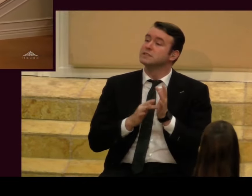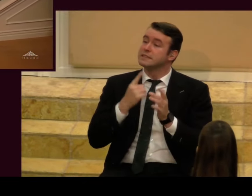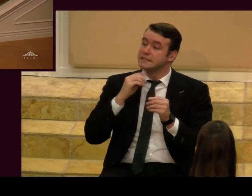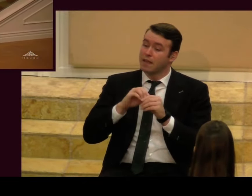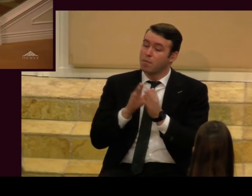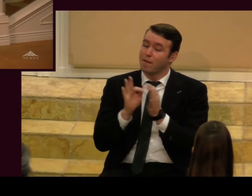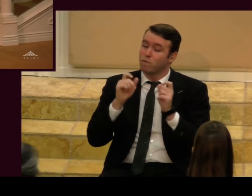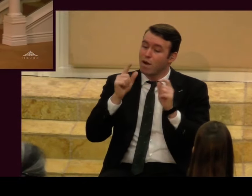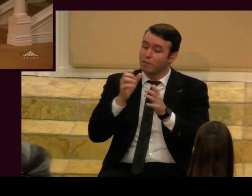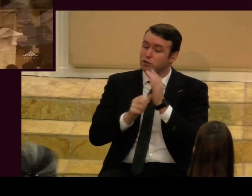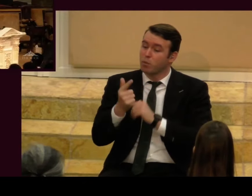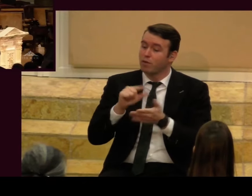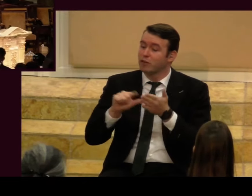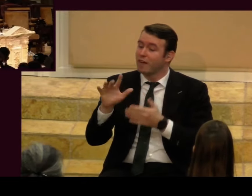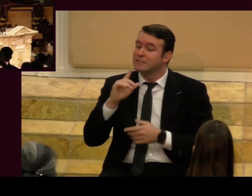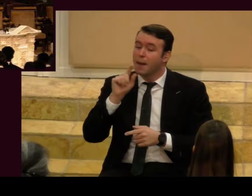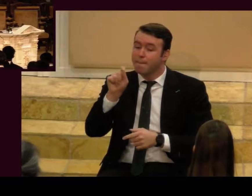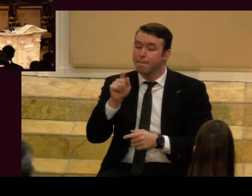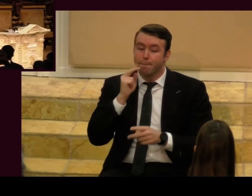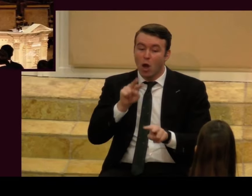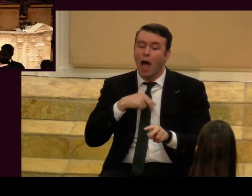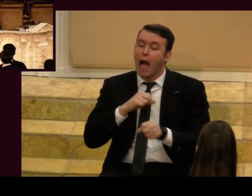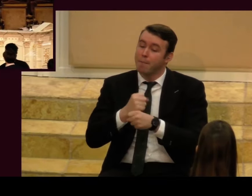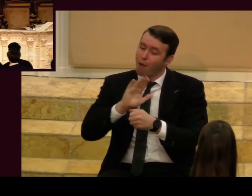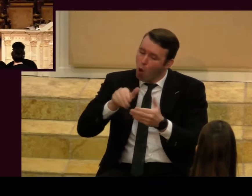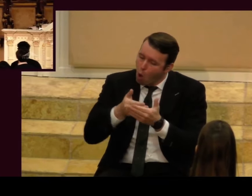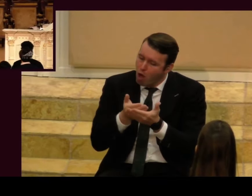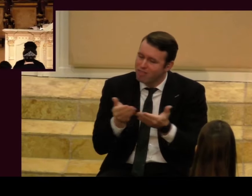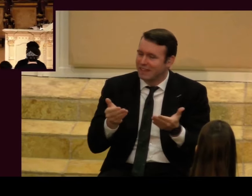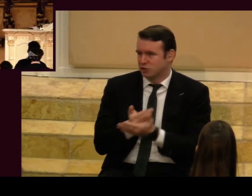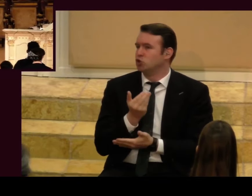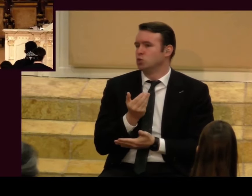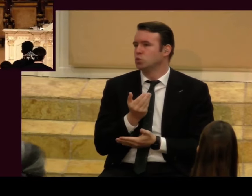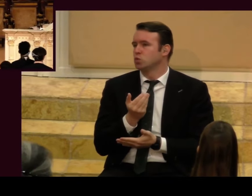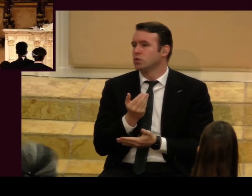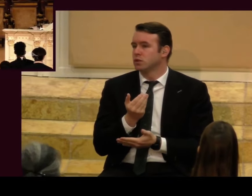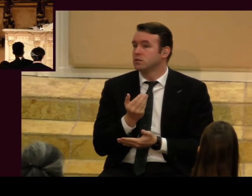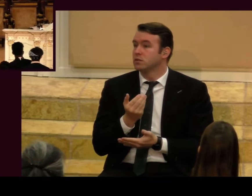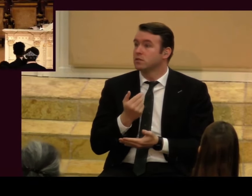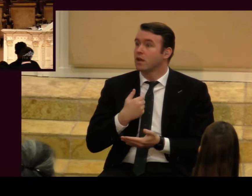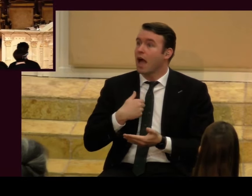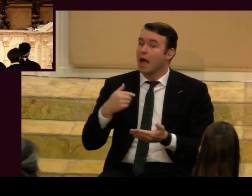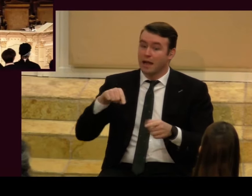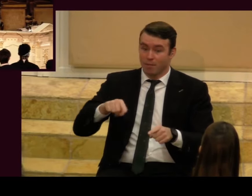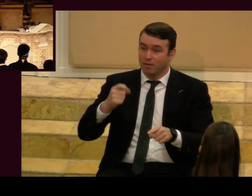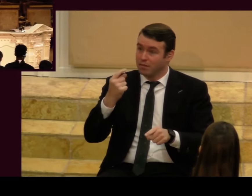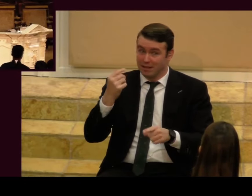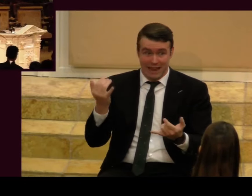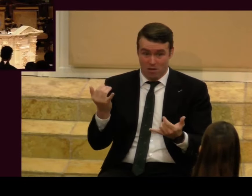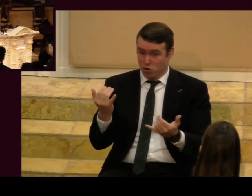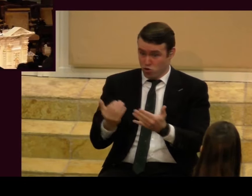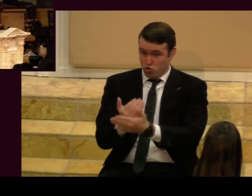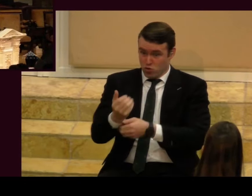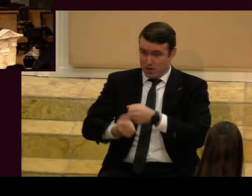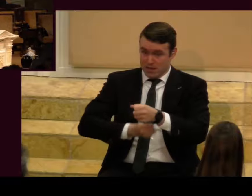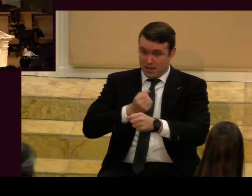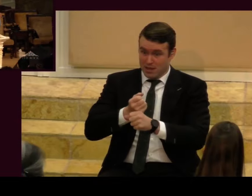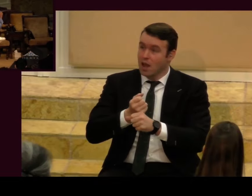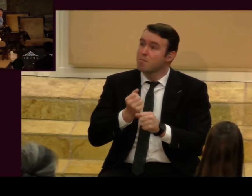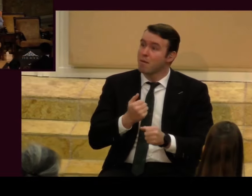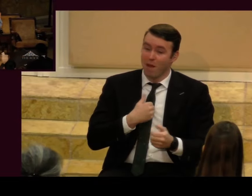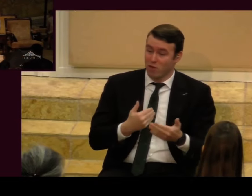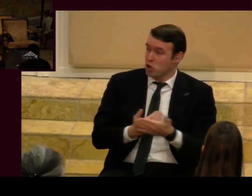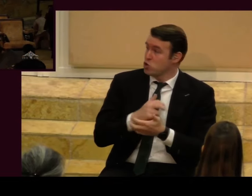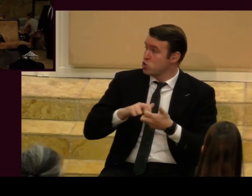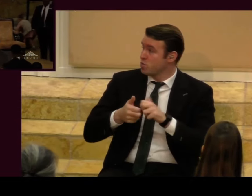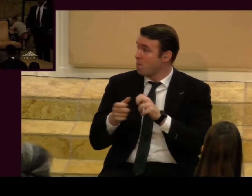Jesus said in Revelation 21:5, behold, I make all things new. I'm coming, it's a new year. And you might